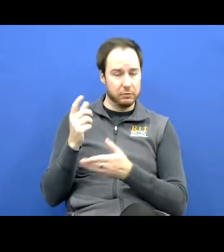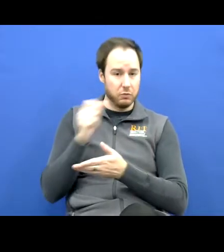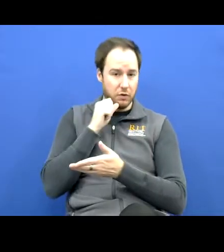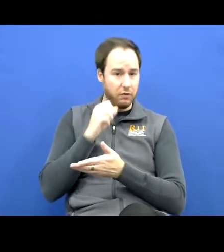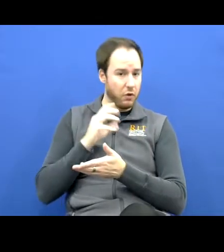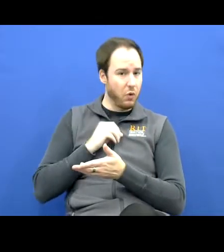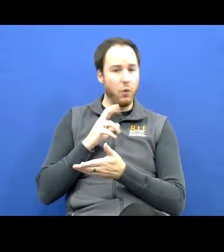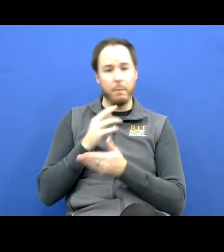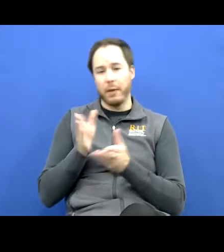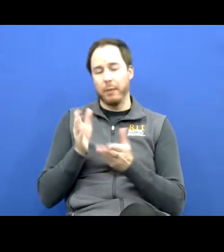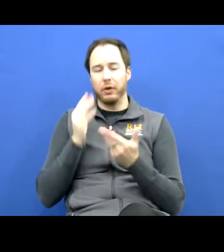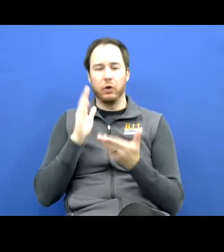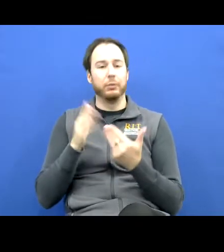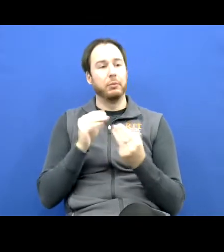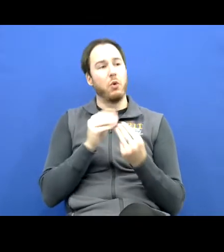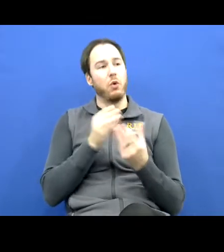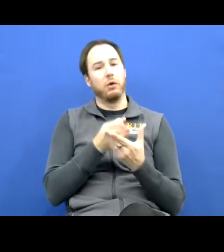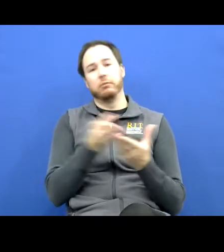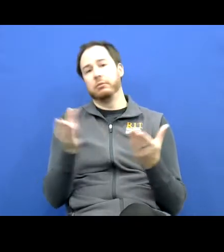So, anything else?